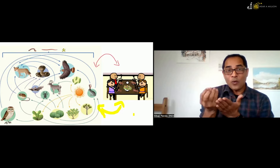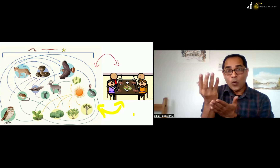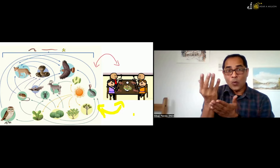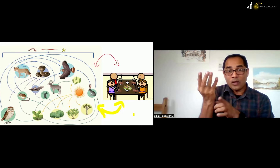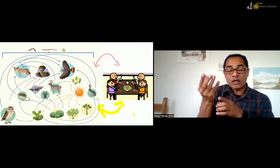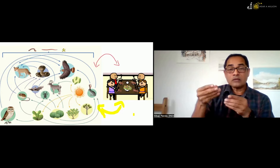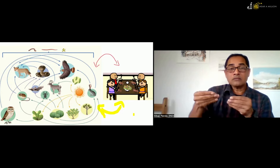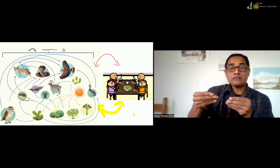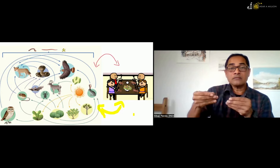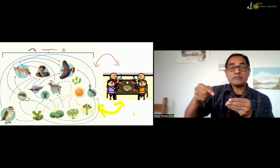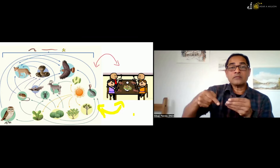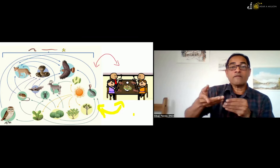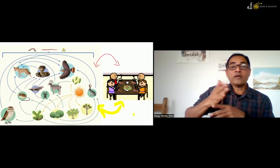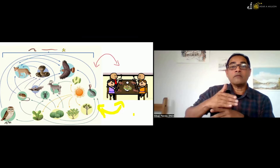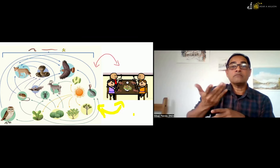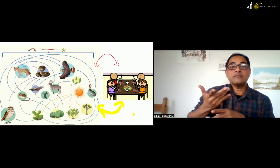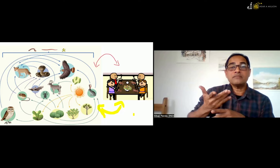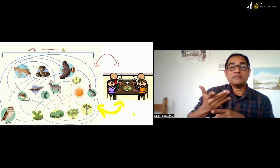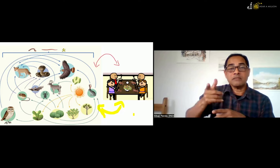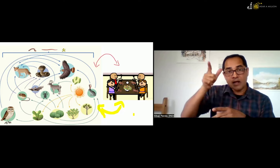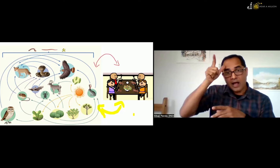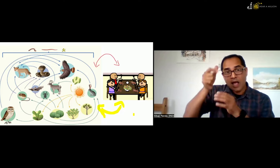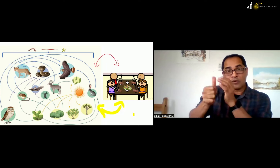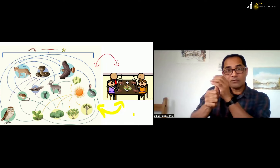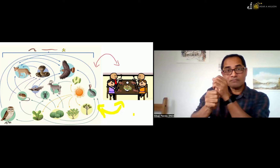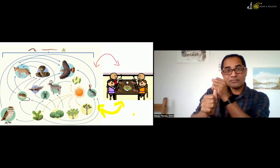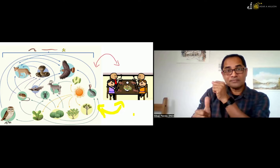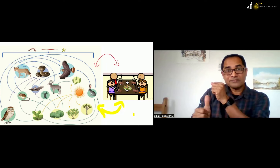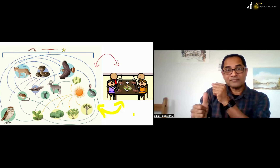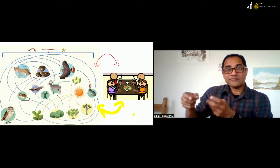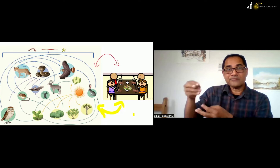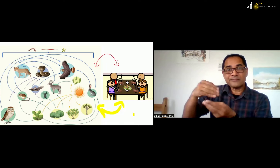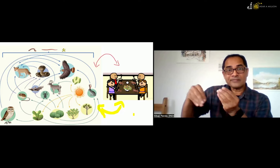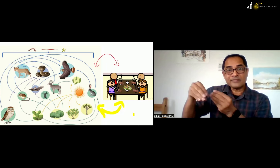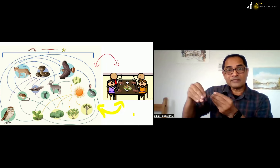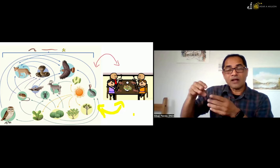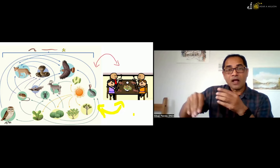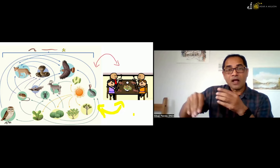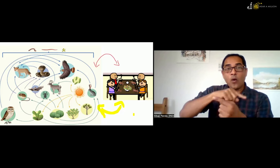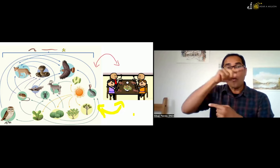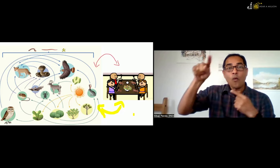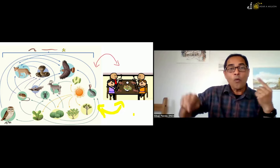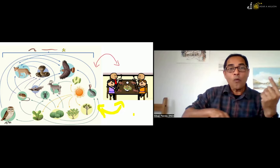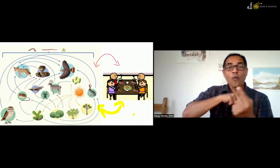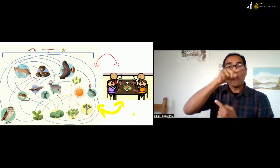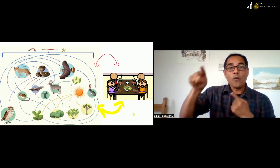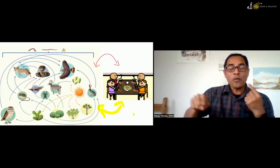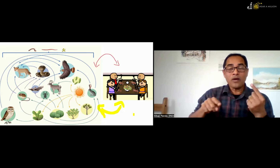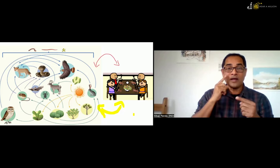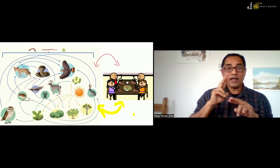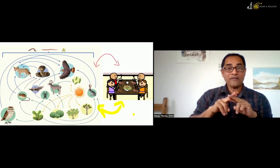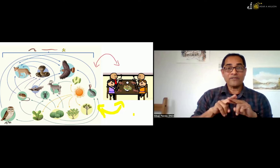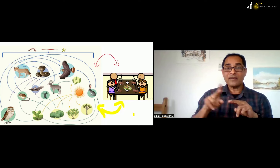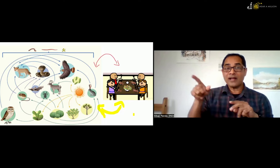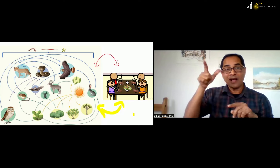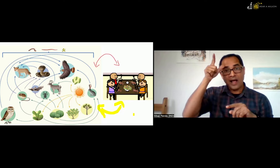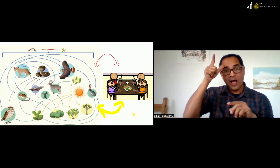where does all of this come from? This comes from farming. You put manure. What is manure?